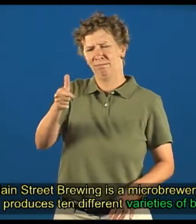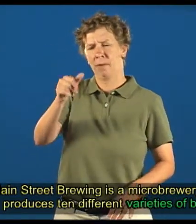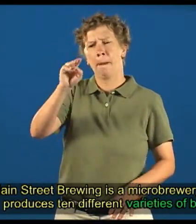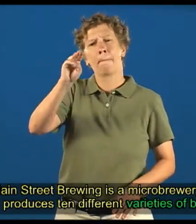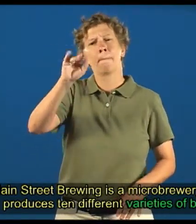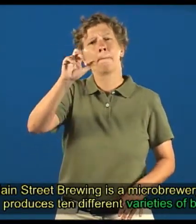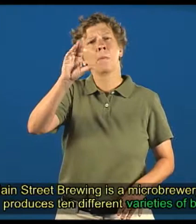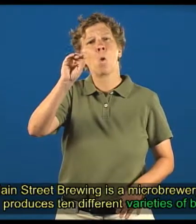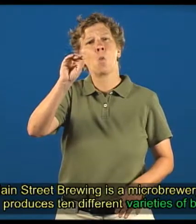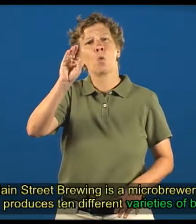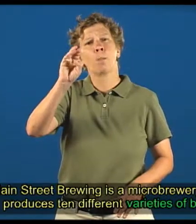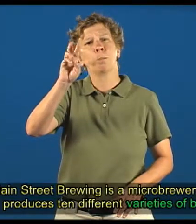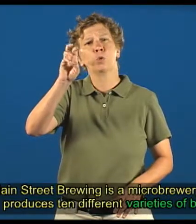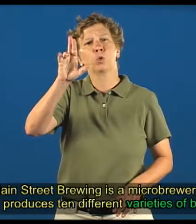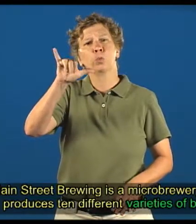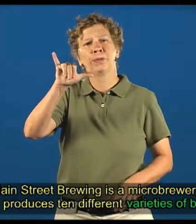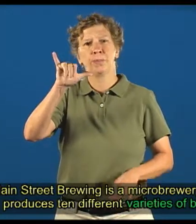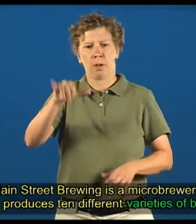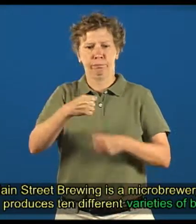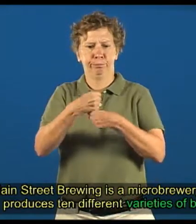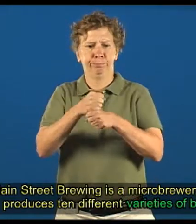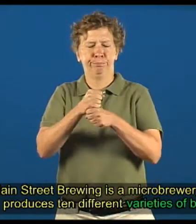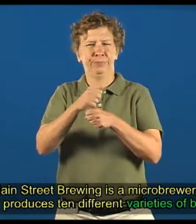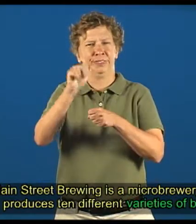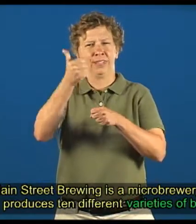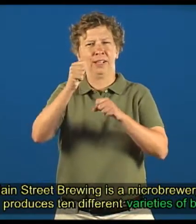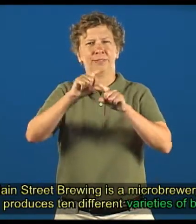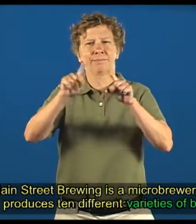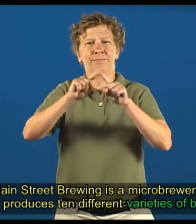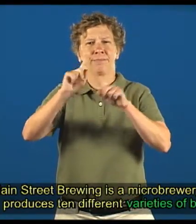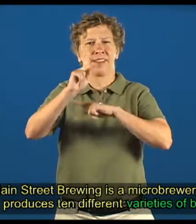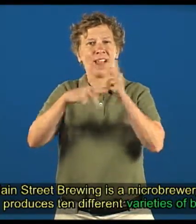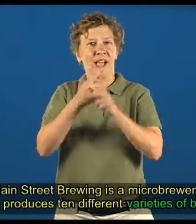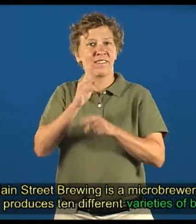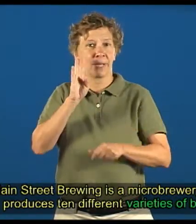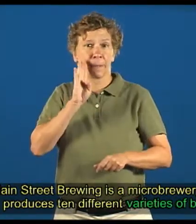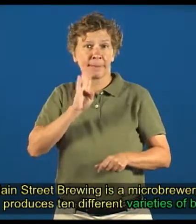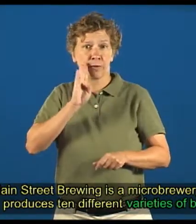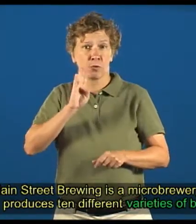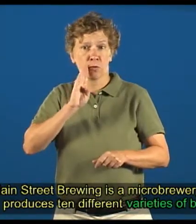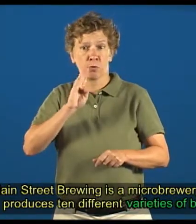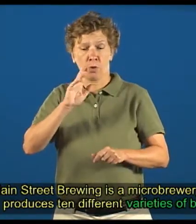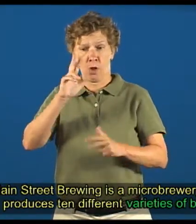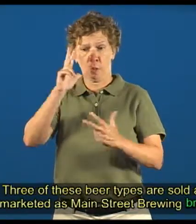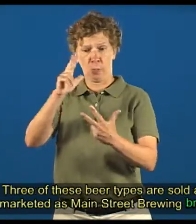Main Street Brewing is a microbrewery that produces 10 different varieties of beer.